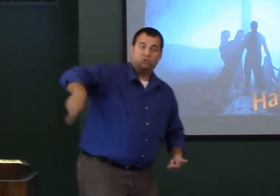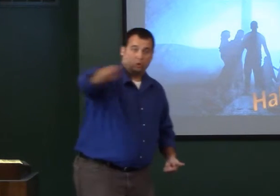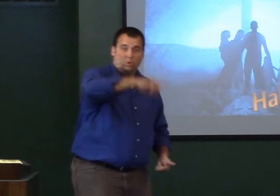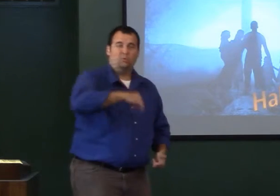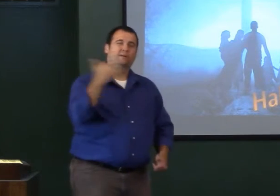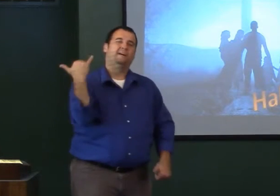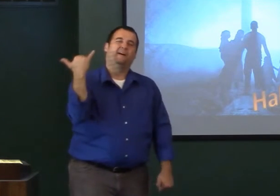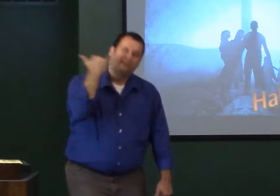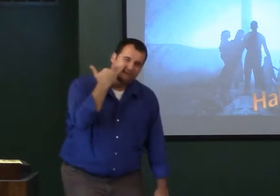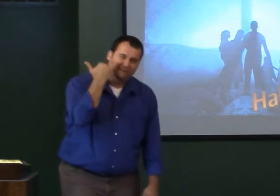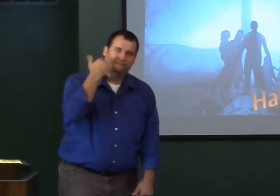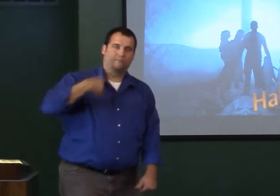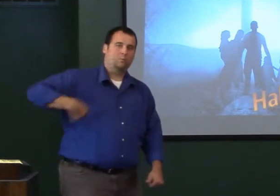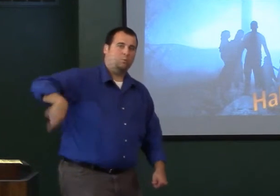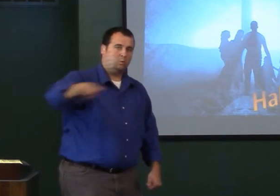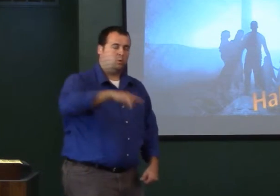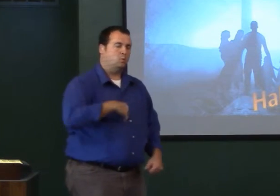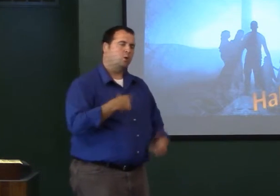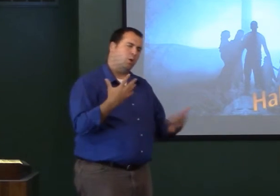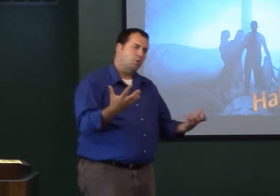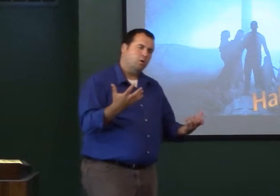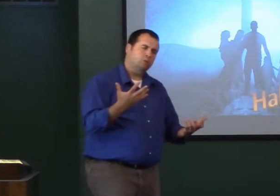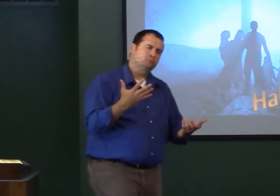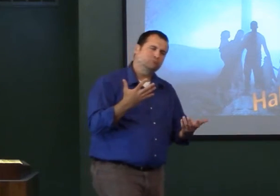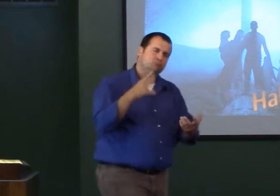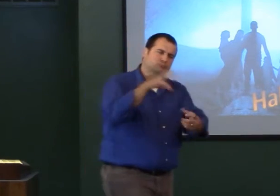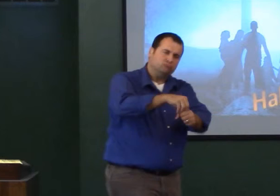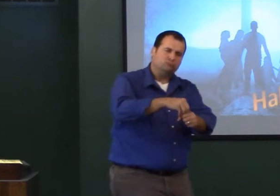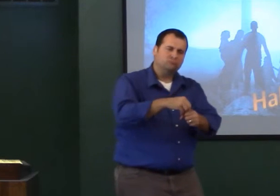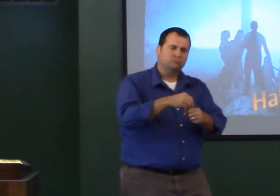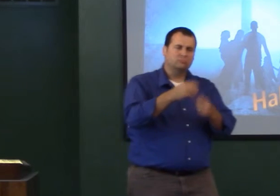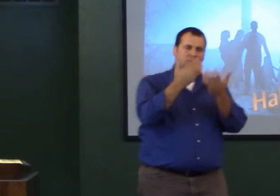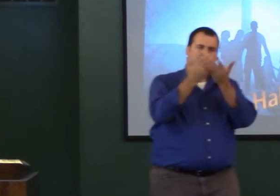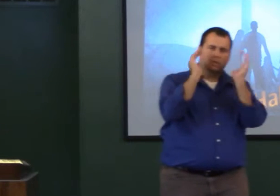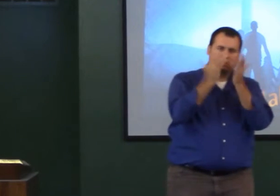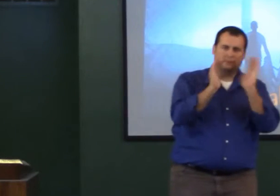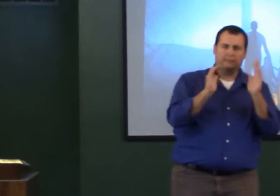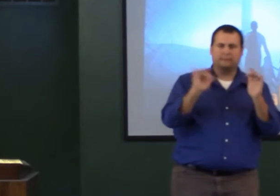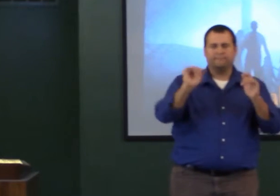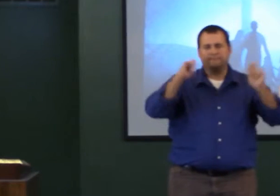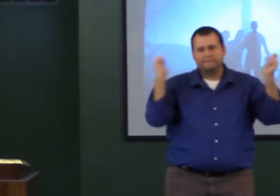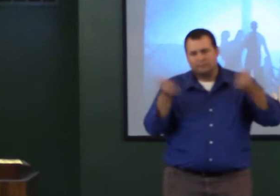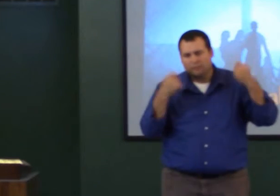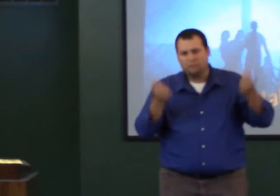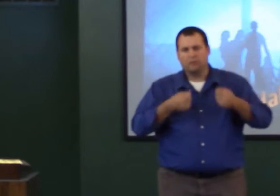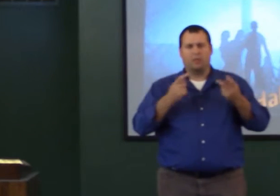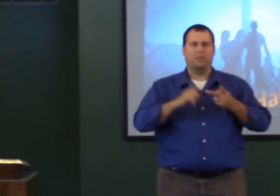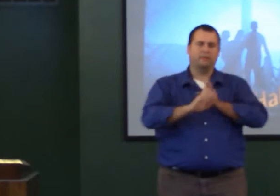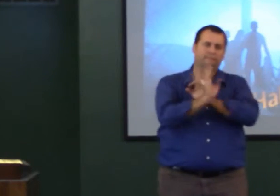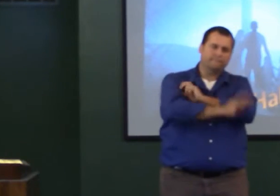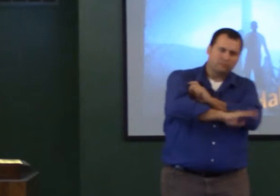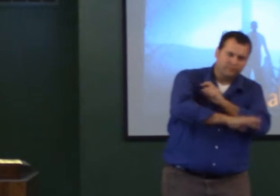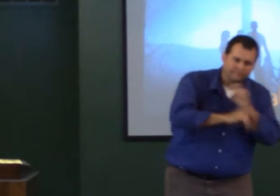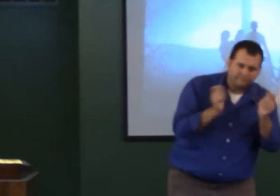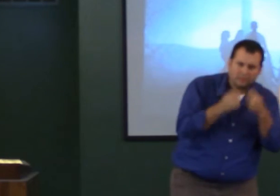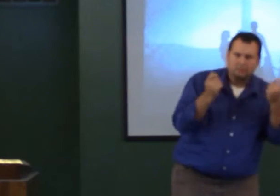So I challenge you, if you want to get involved with Halloween, in the celebration, in the